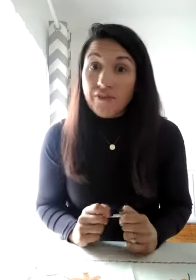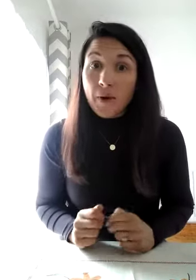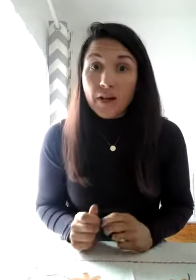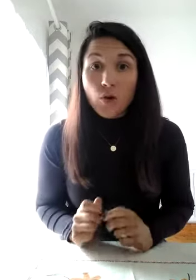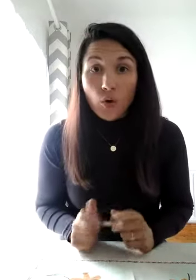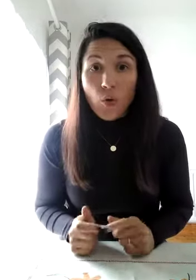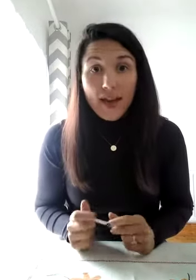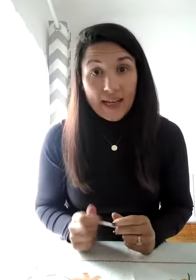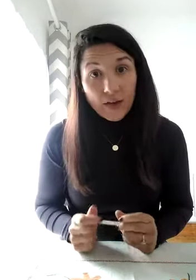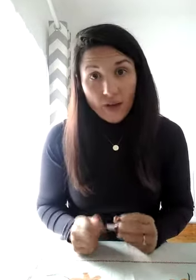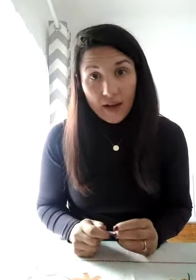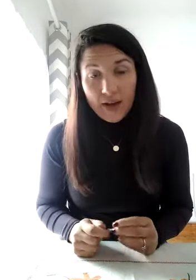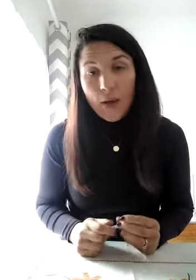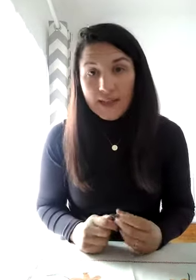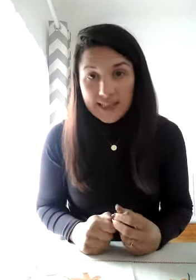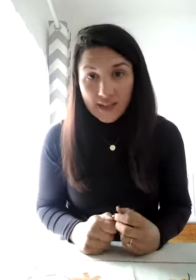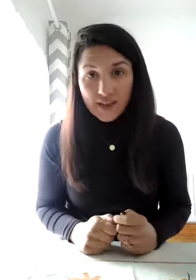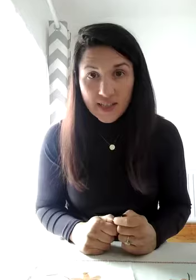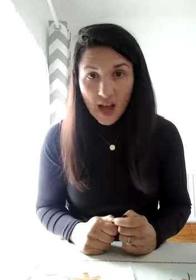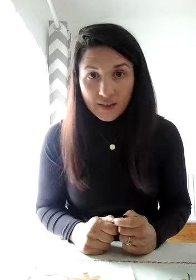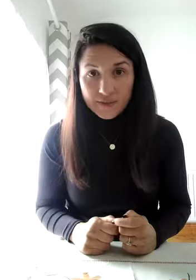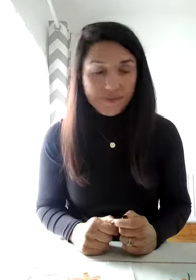everybody could go and get a crayon and we'll sing our song.